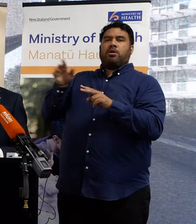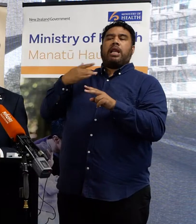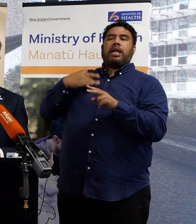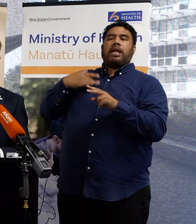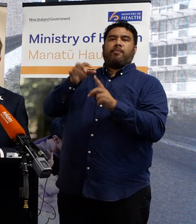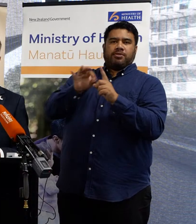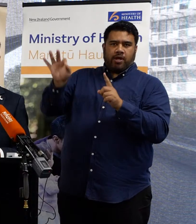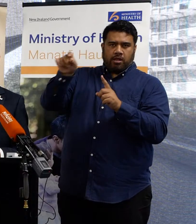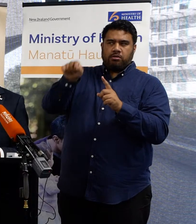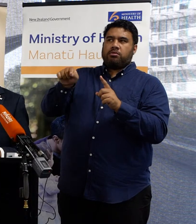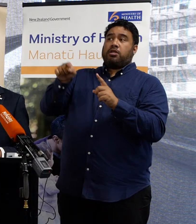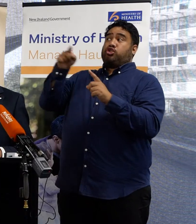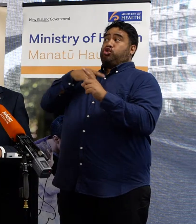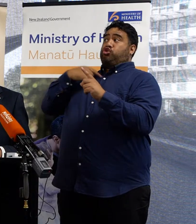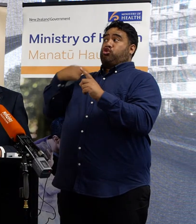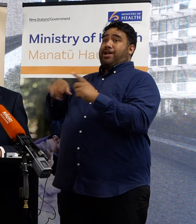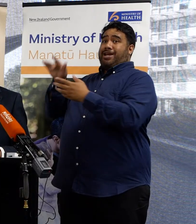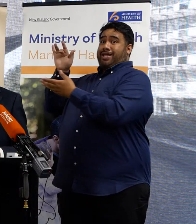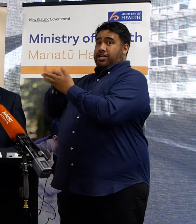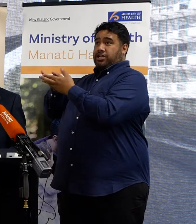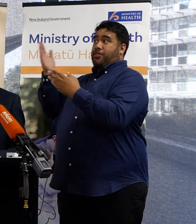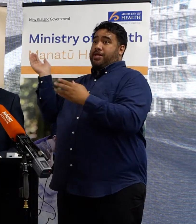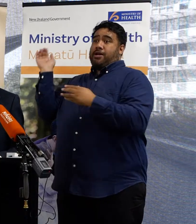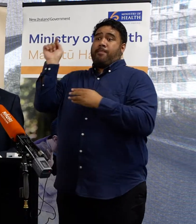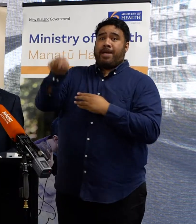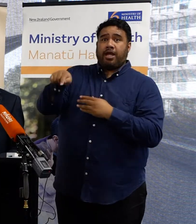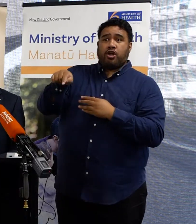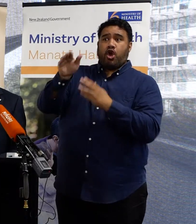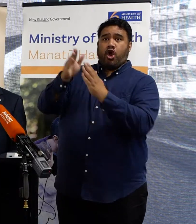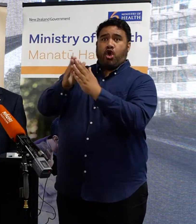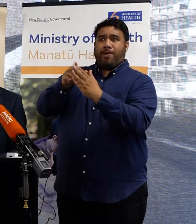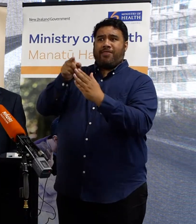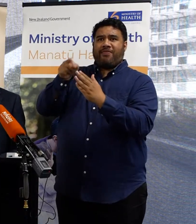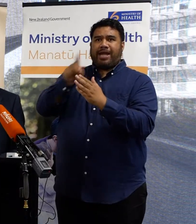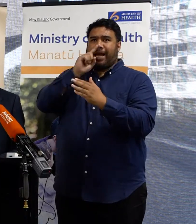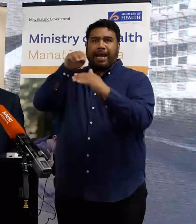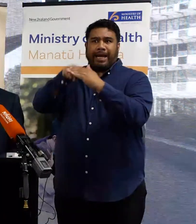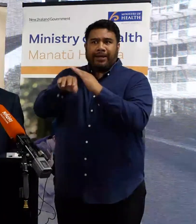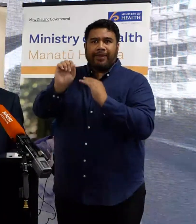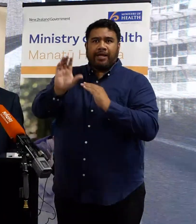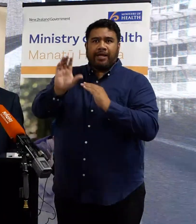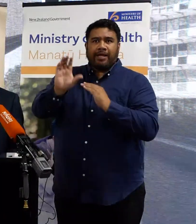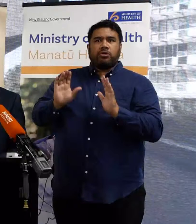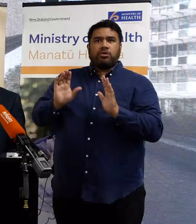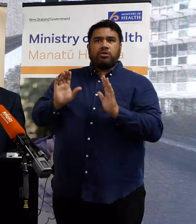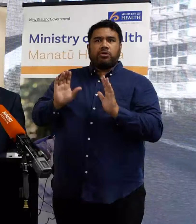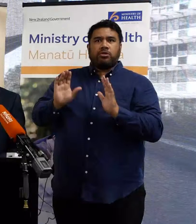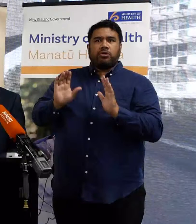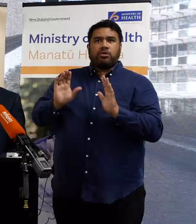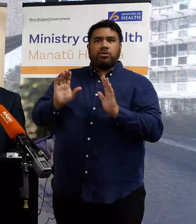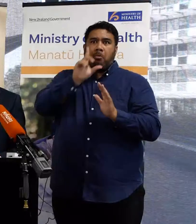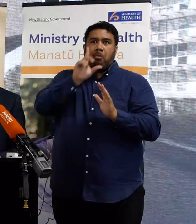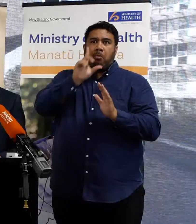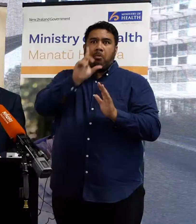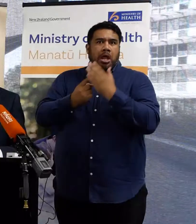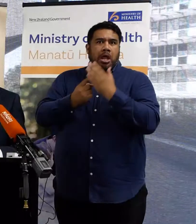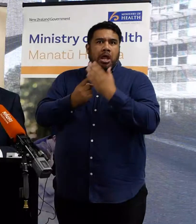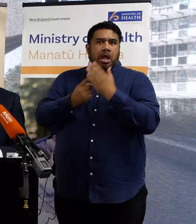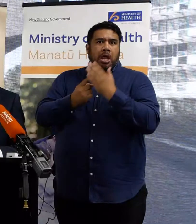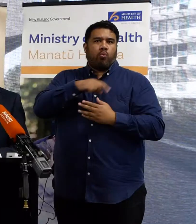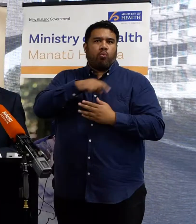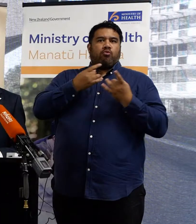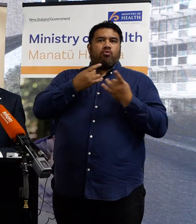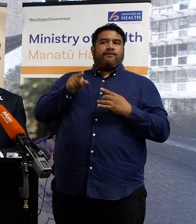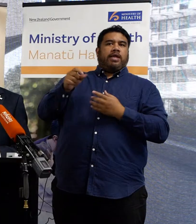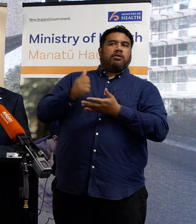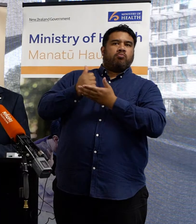through in the last 14 days and are seeking entry to New Zealand. Now, we haven't had any of these as yet, but we're looking at that as a